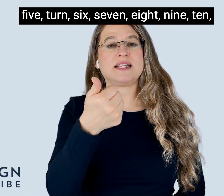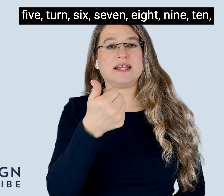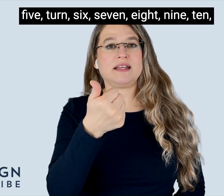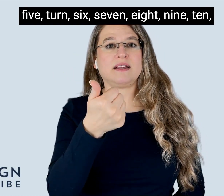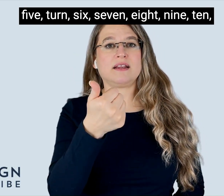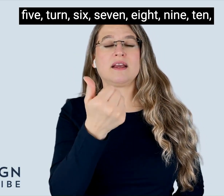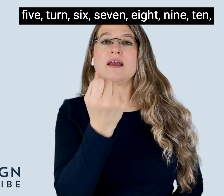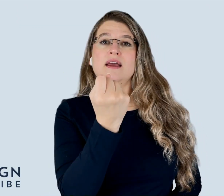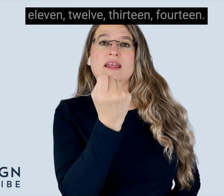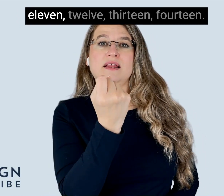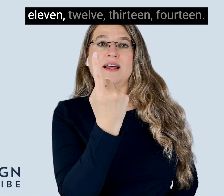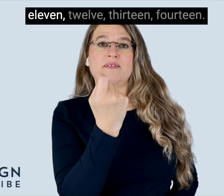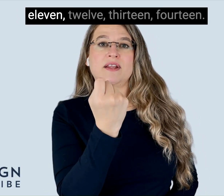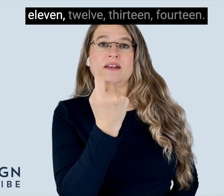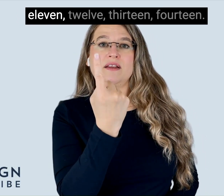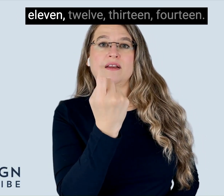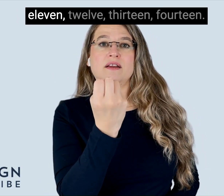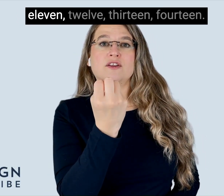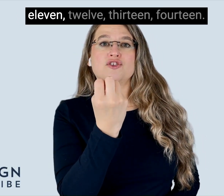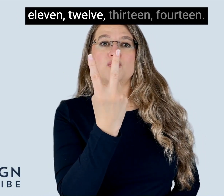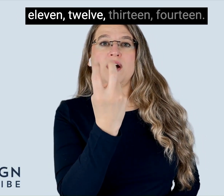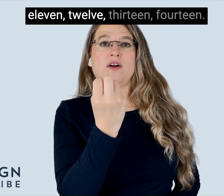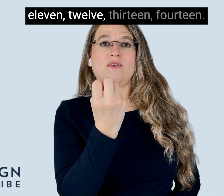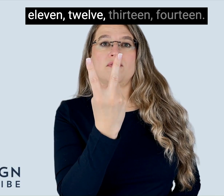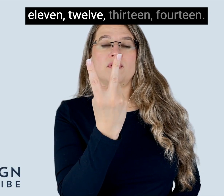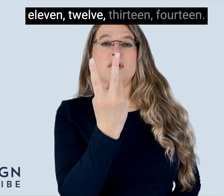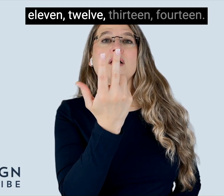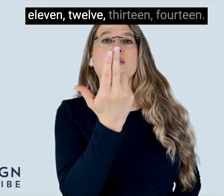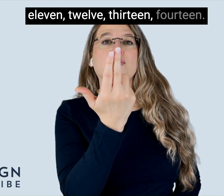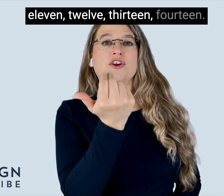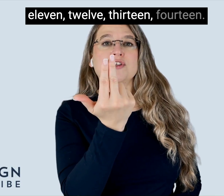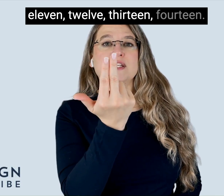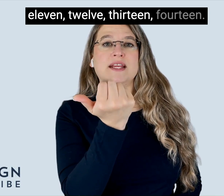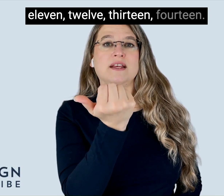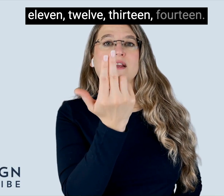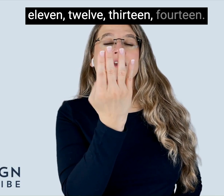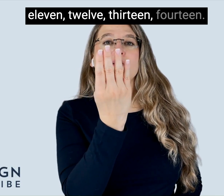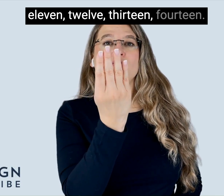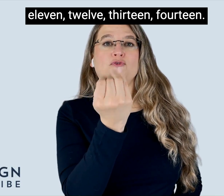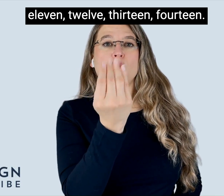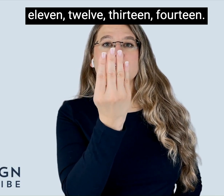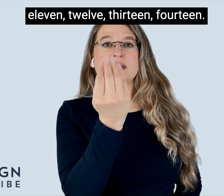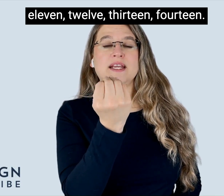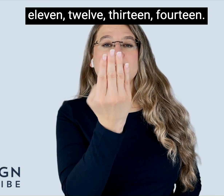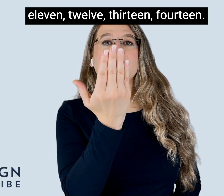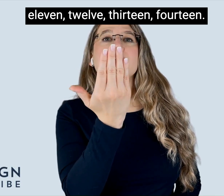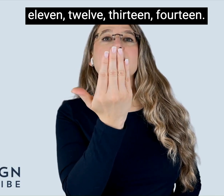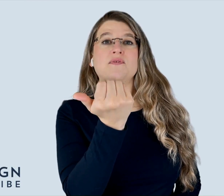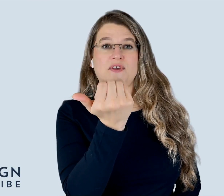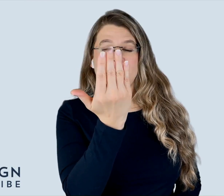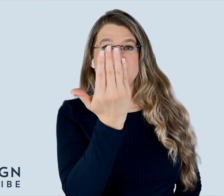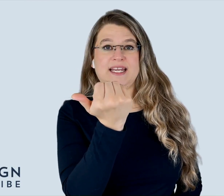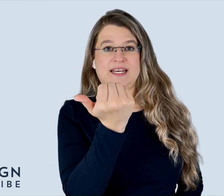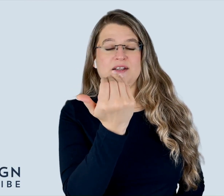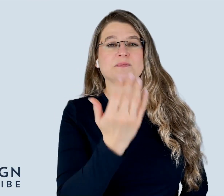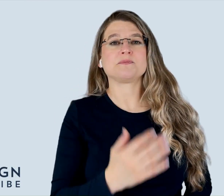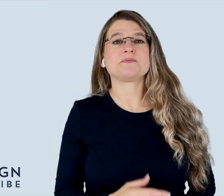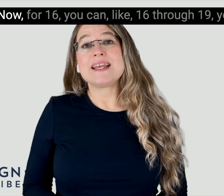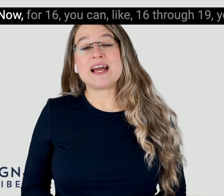10, 11, 12, 13, 14, 15. Now